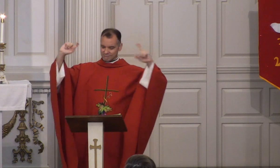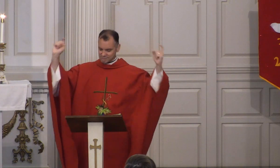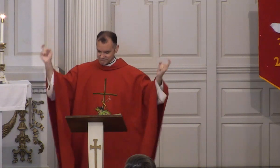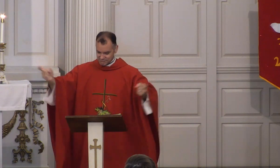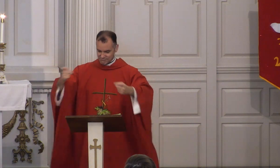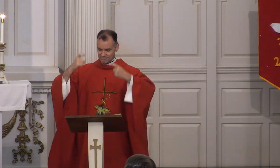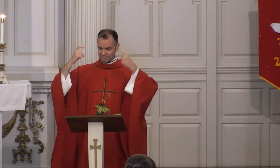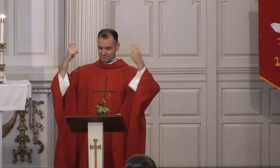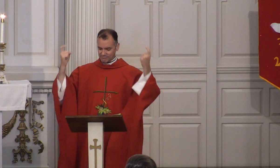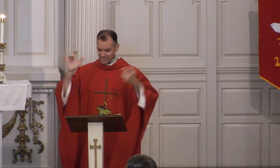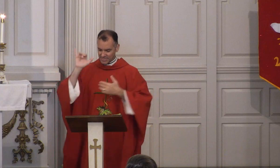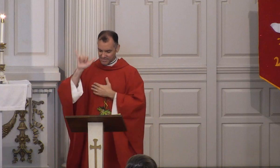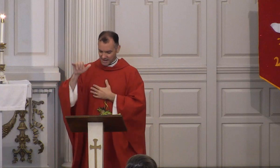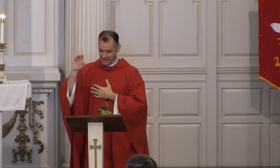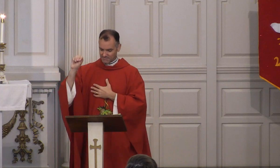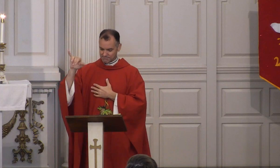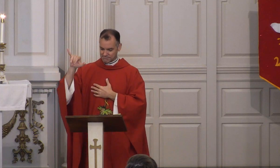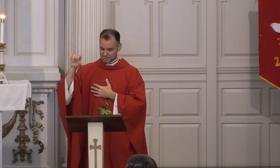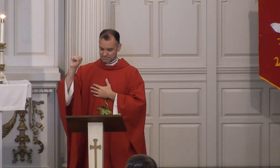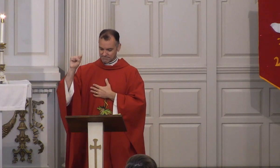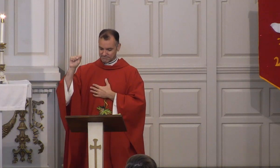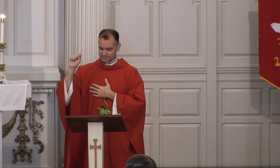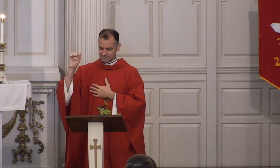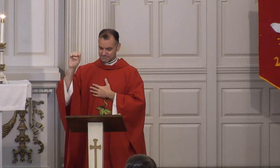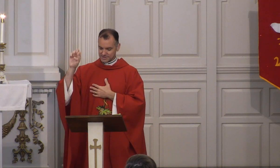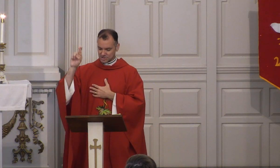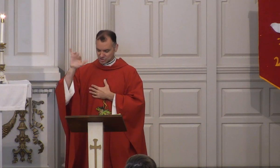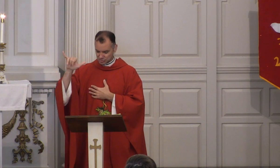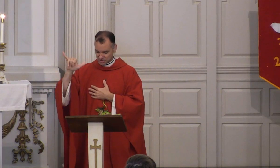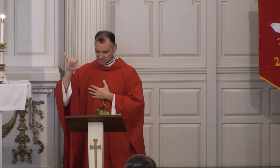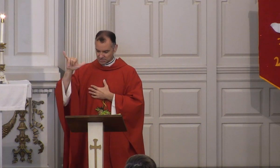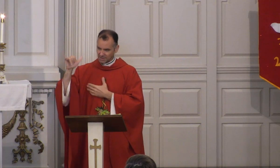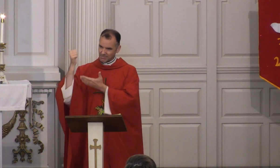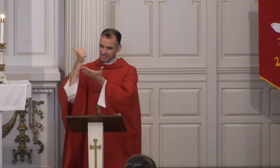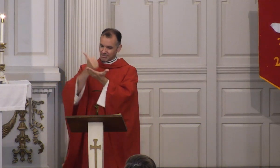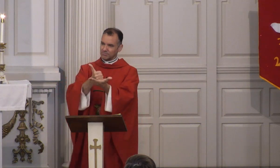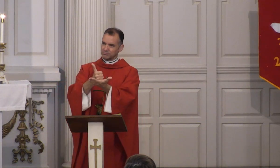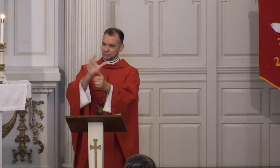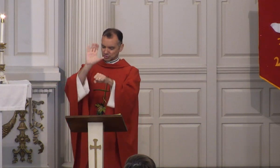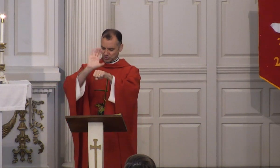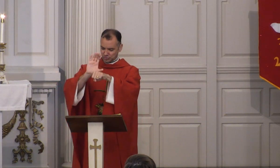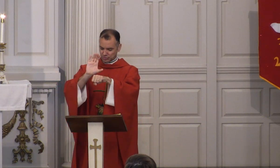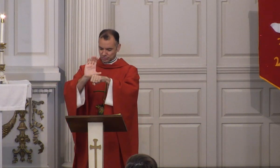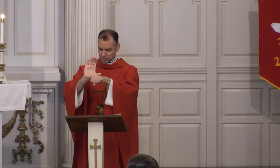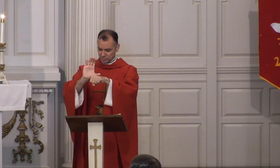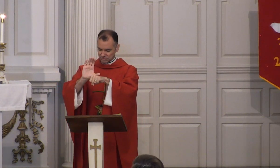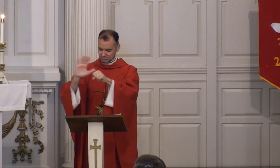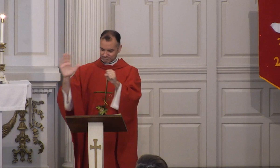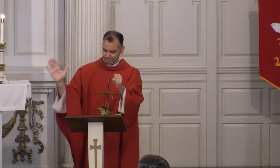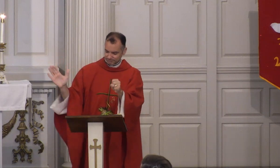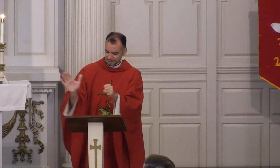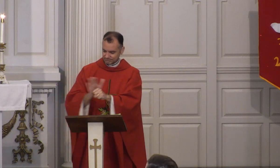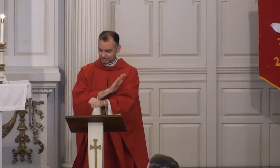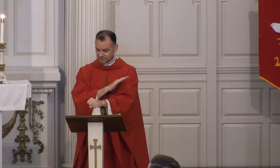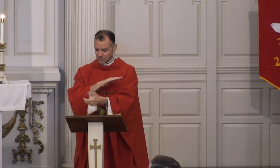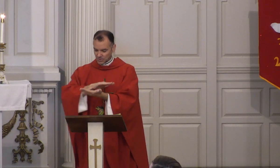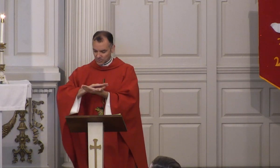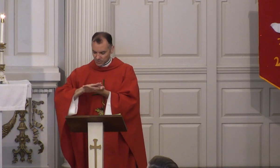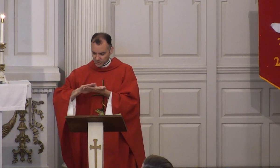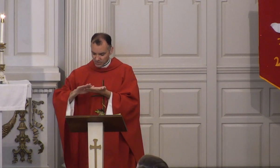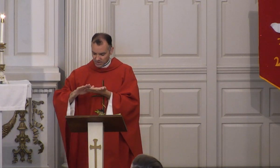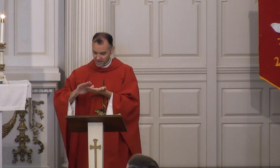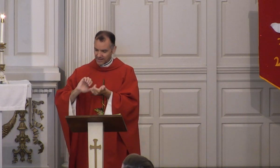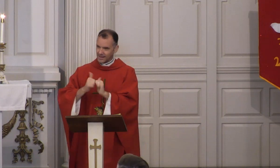O God, by who the mystery of today's great feast sanctify your whole church and